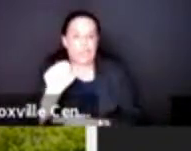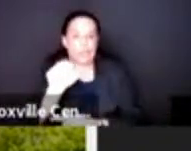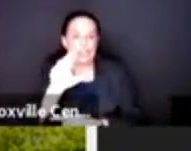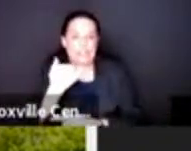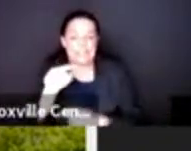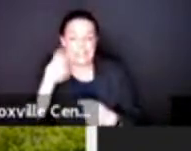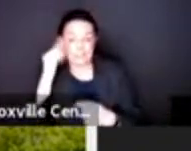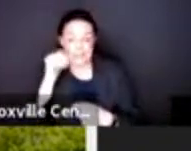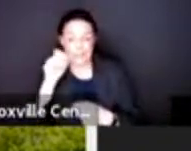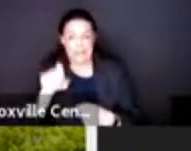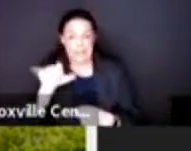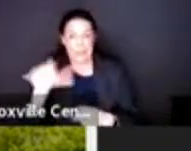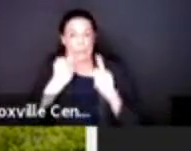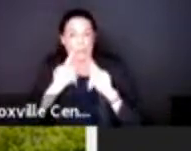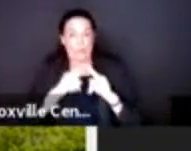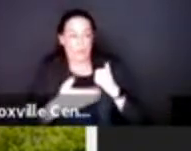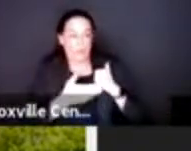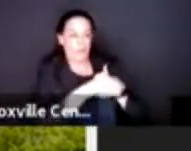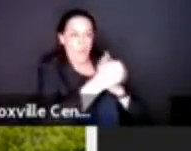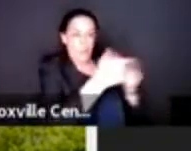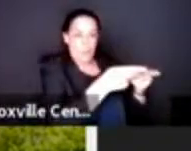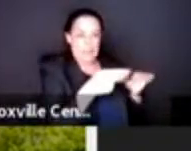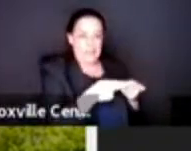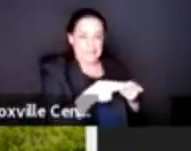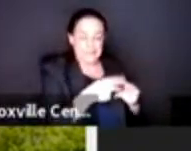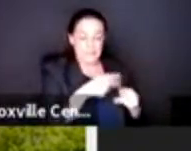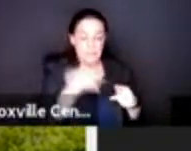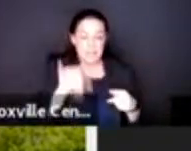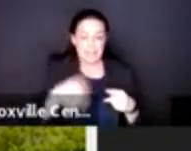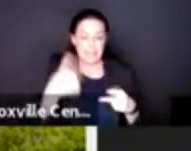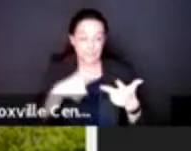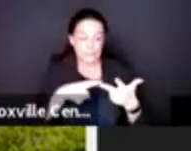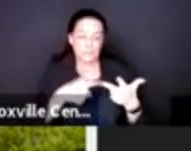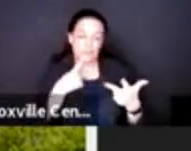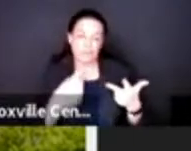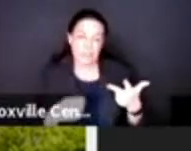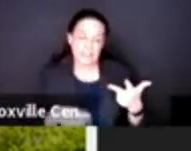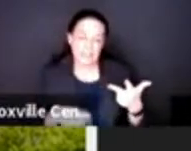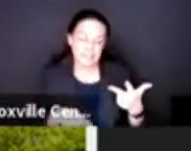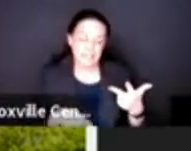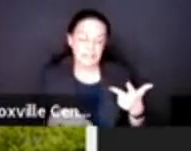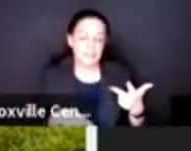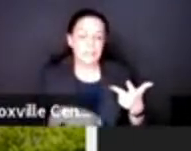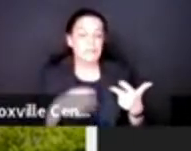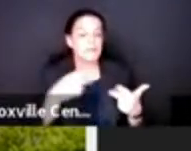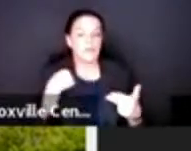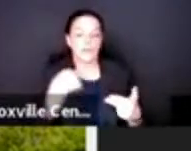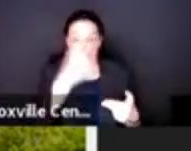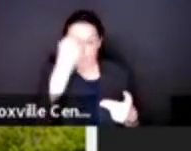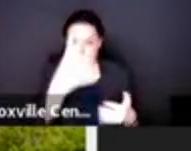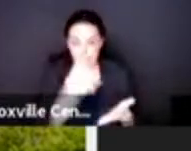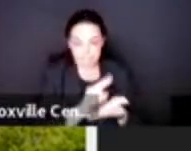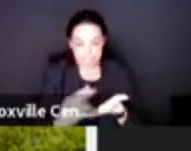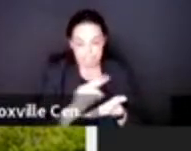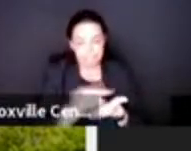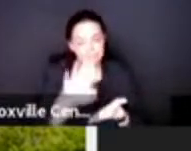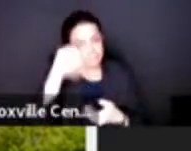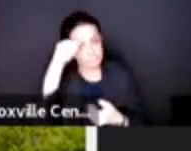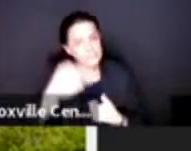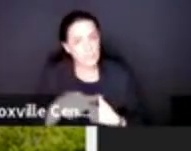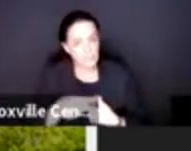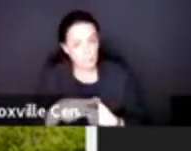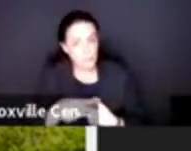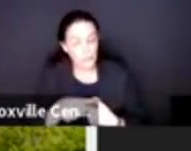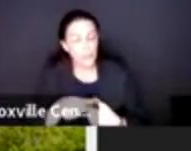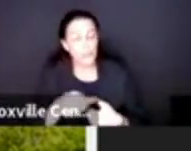additional response operations, we are representing this benchmark as red. As we say every week, we want to remind everyone to